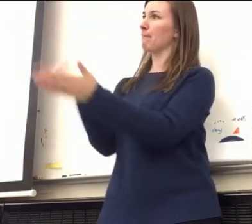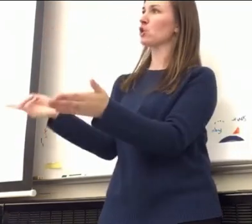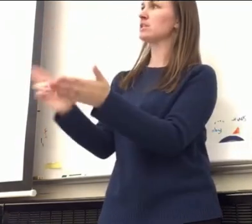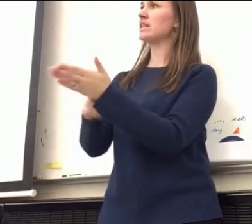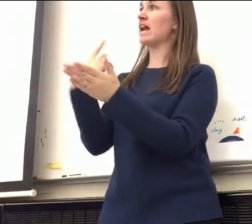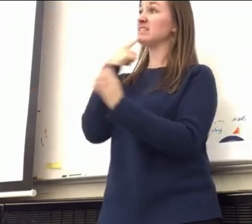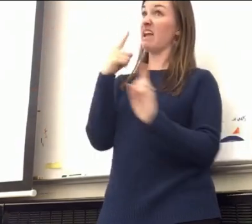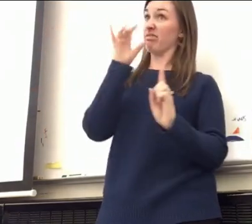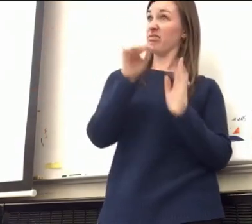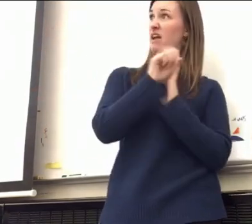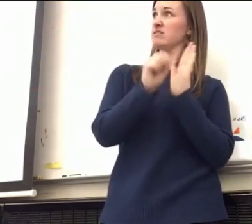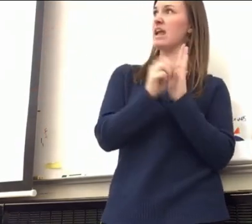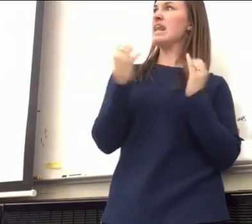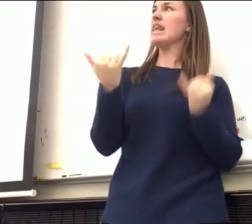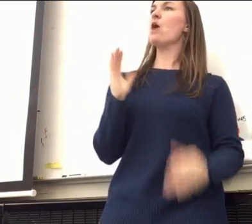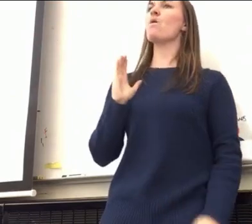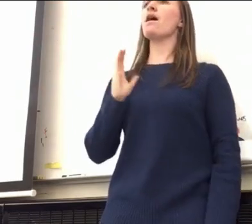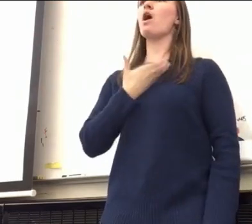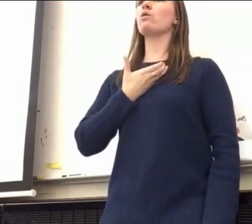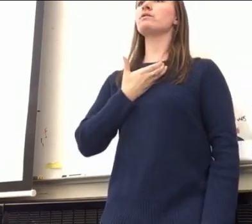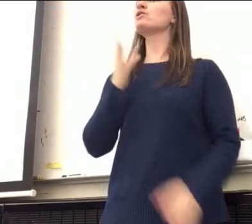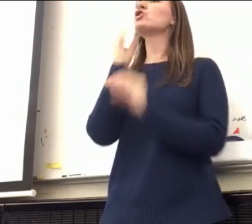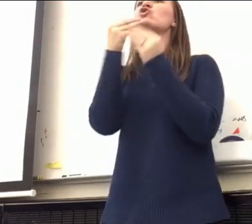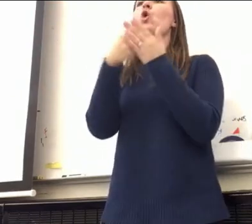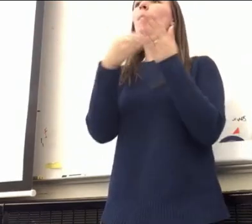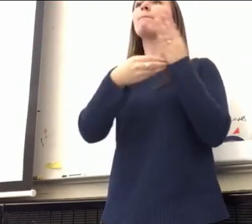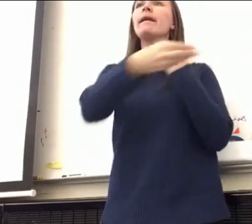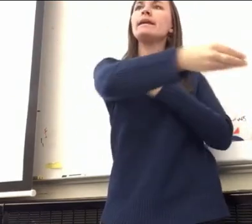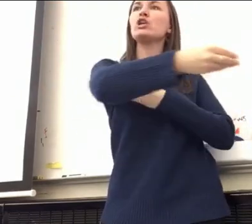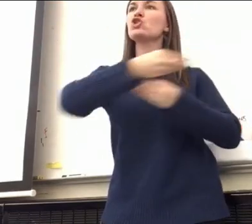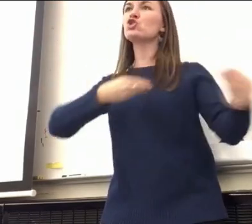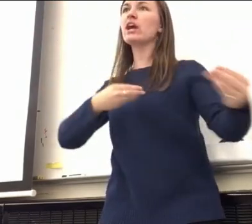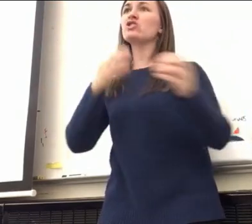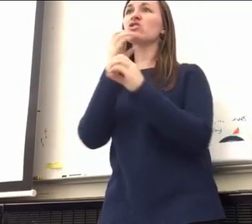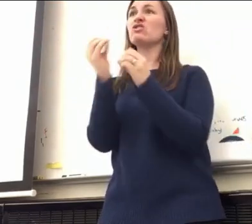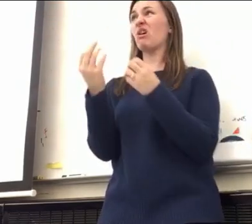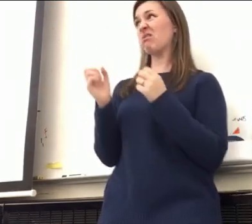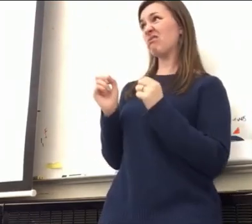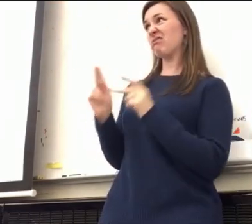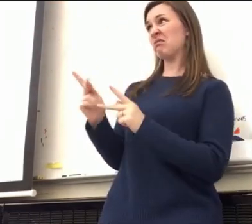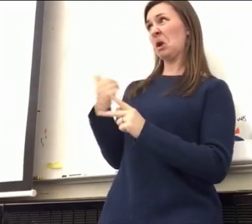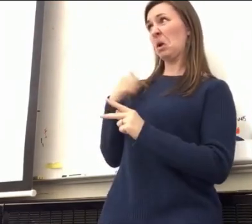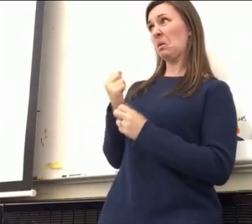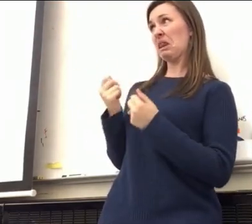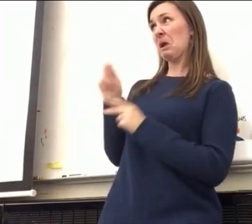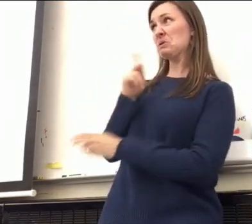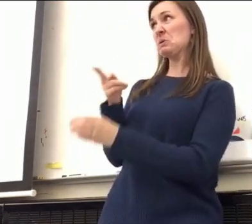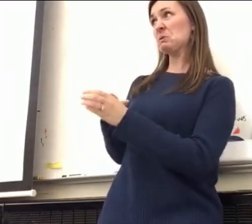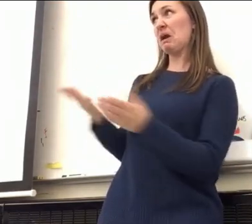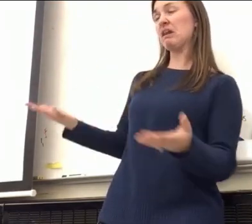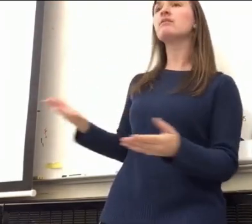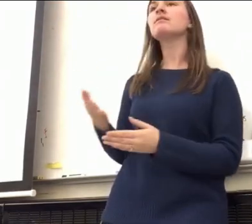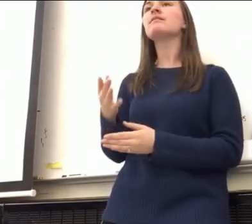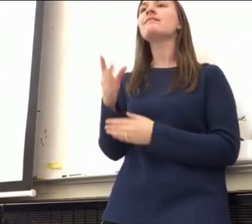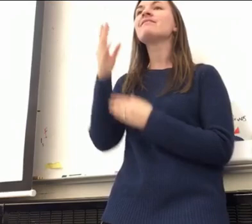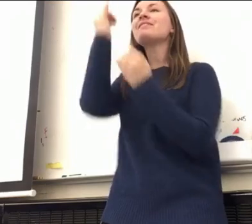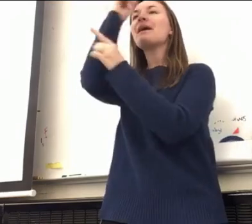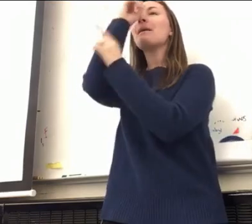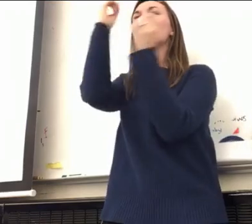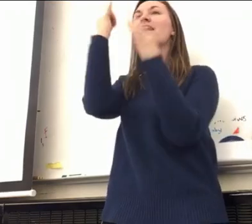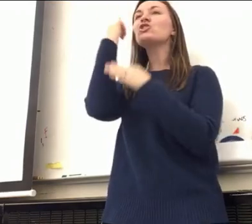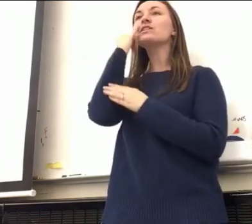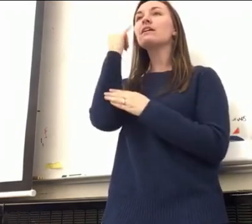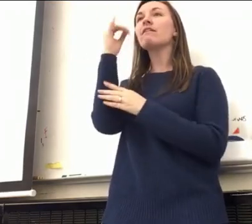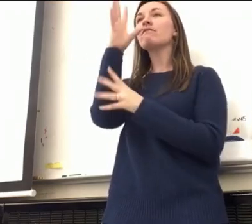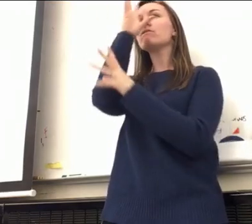now ours. There's no money exchanged. There's no permission asked. This state is ours. Imagine if Donald Trump announced tomorrow that we have